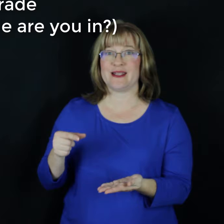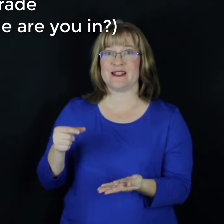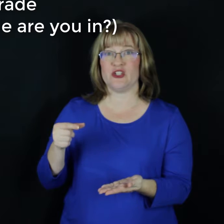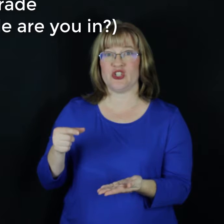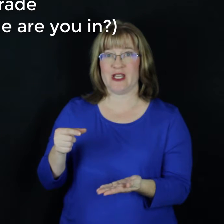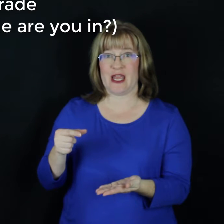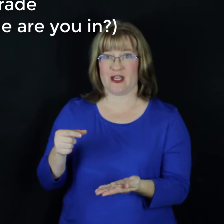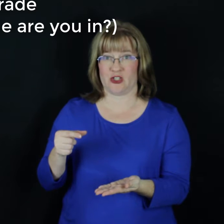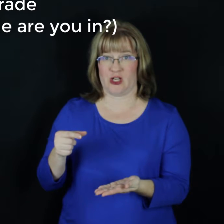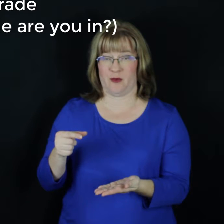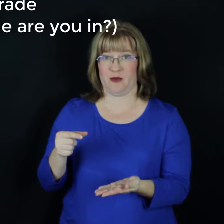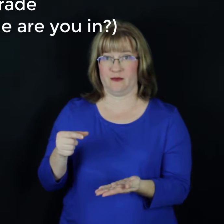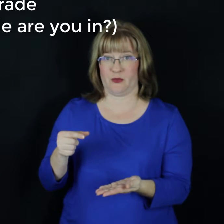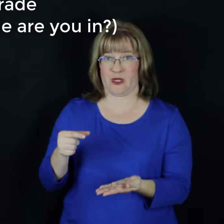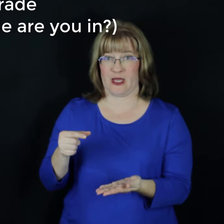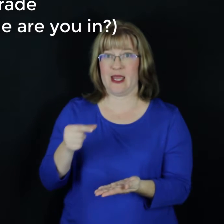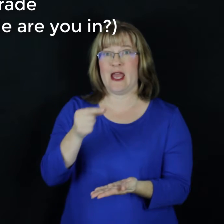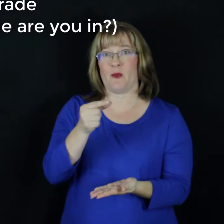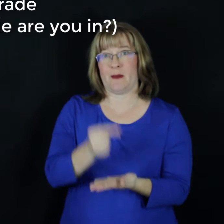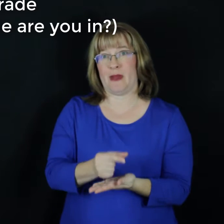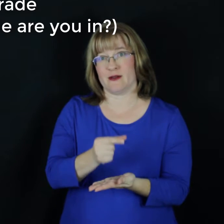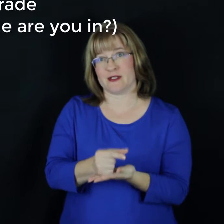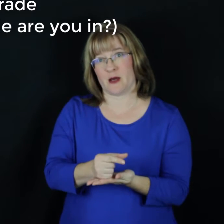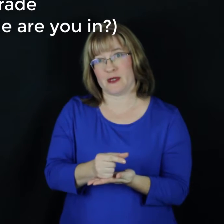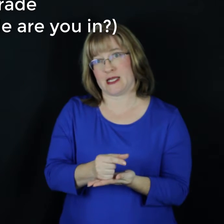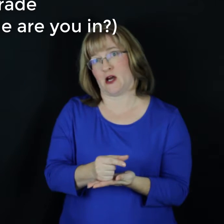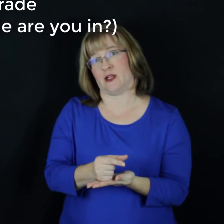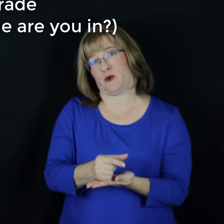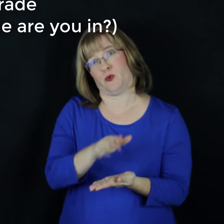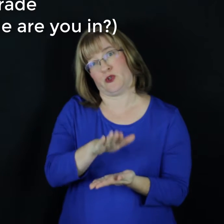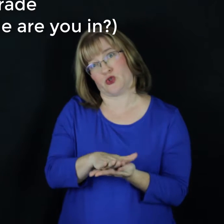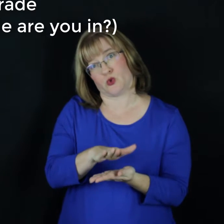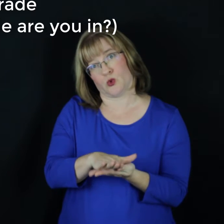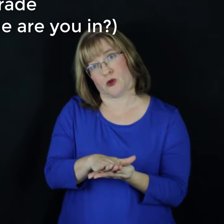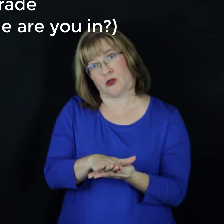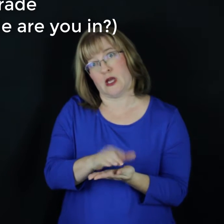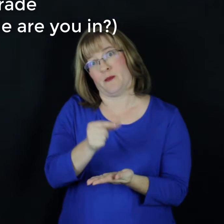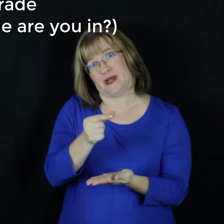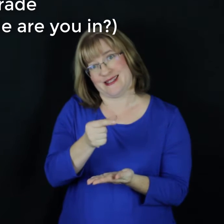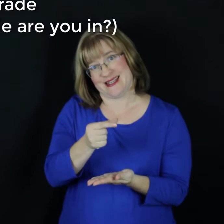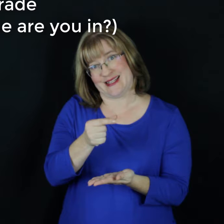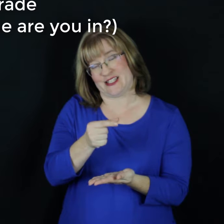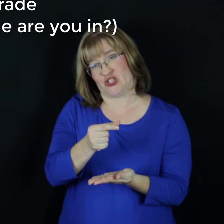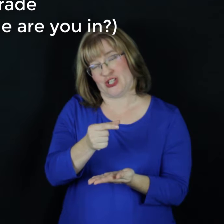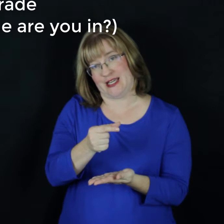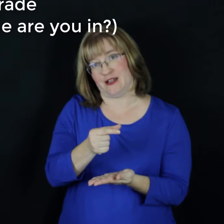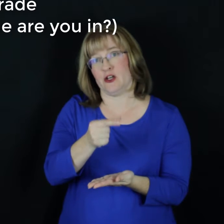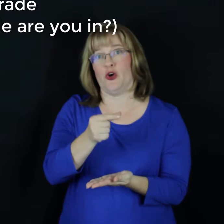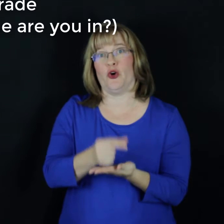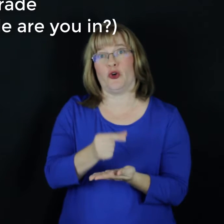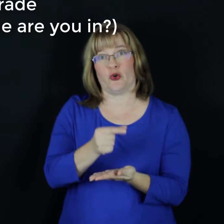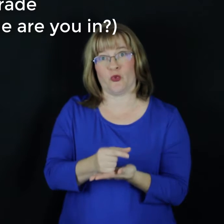is in a G hand shape. Okay? We're going to bounce it up and down like we would school, but instead it's a G.